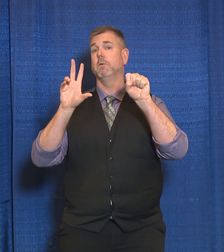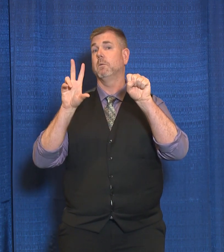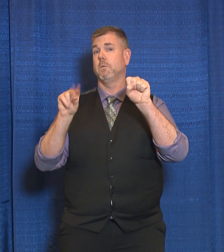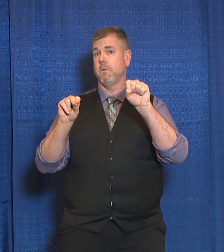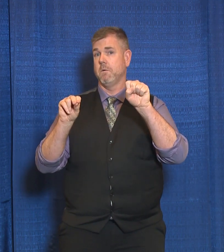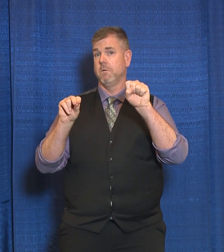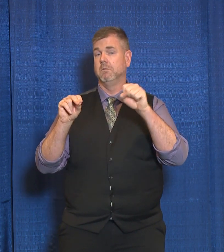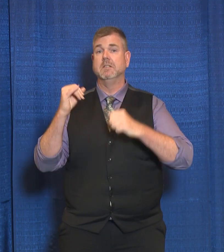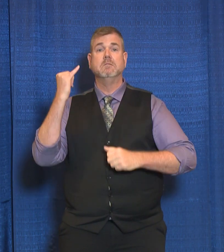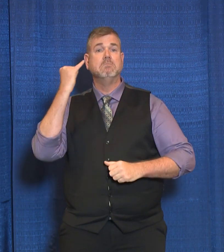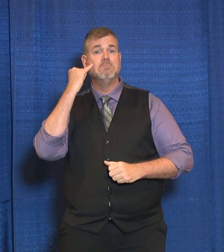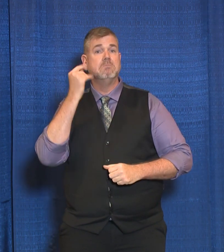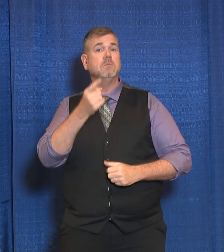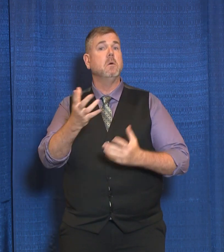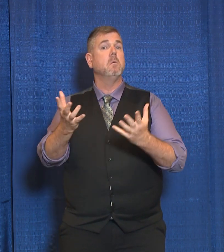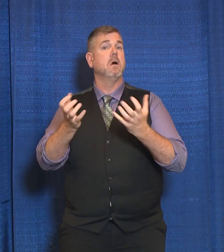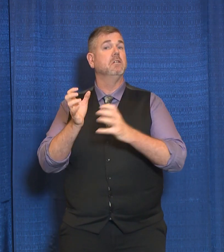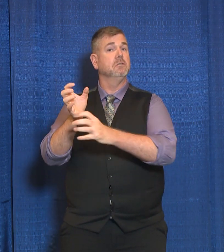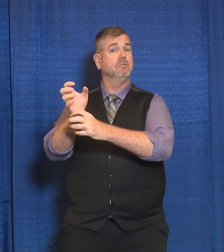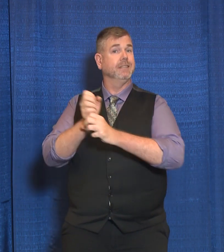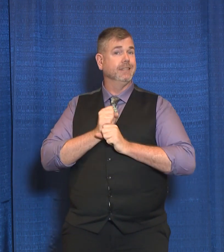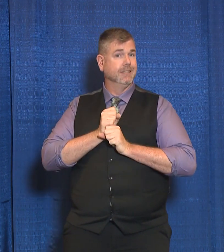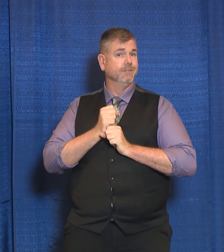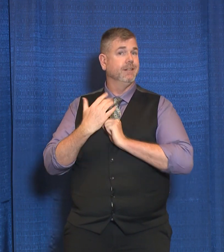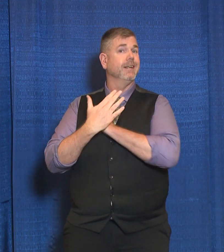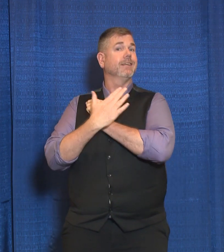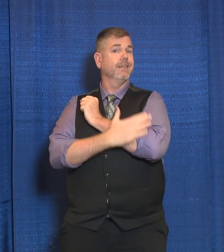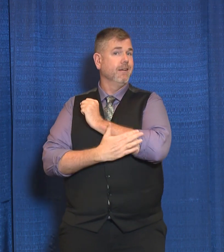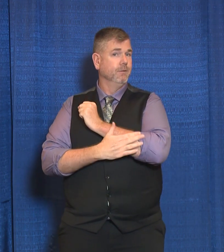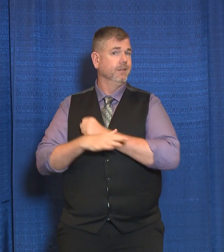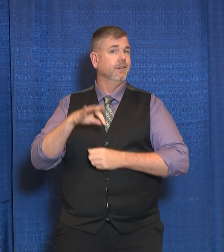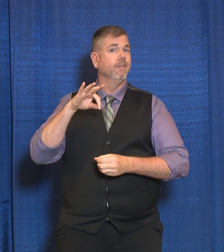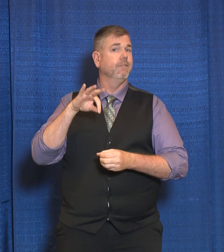Guide by mail before each election.